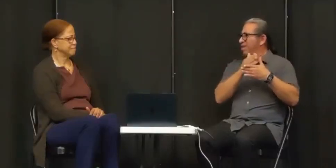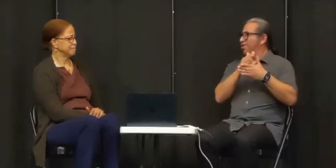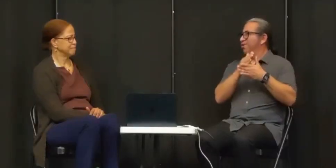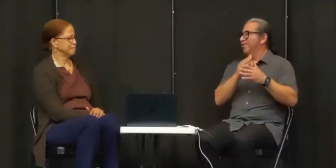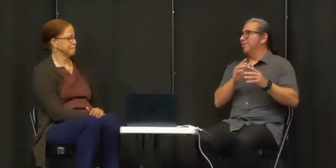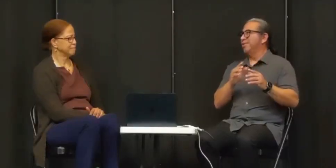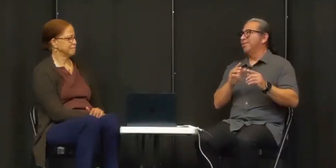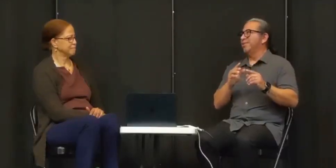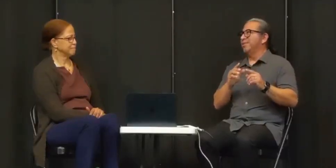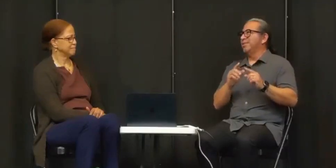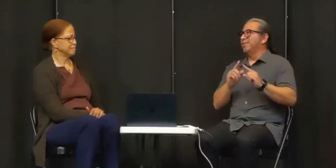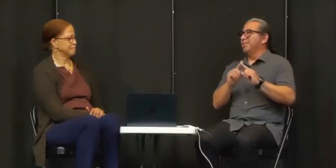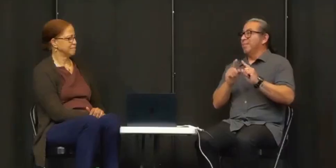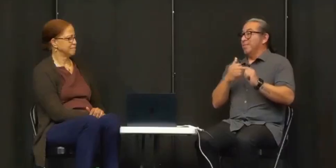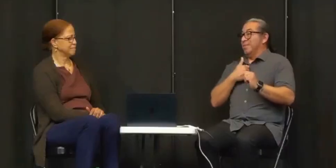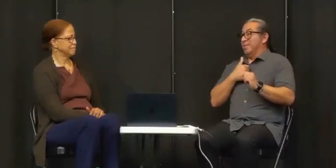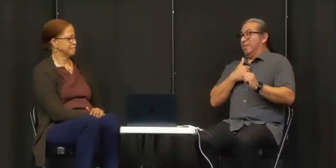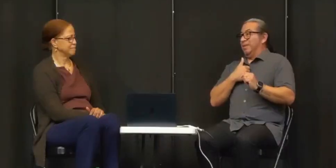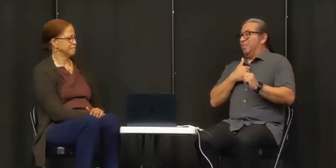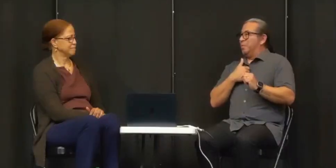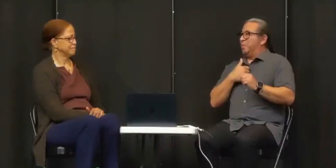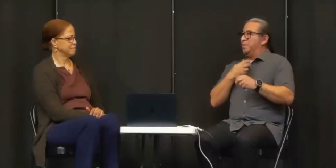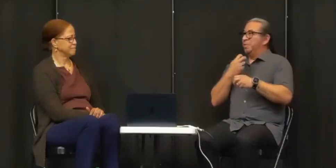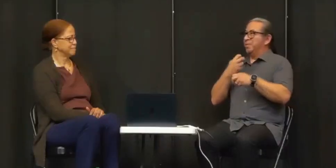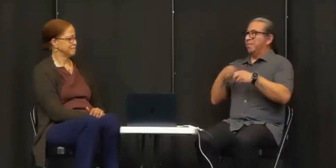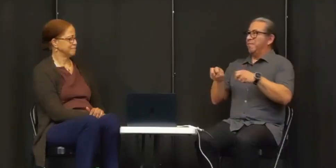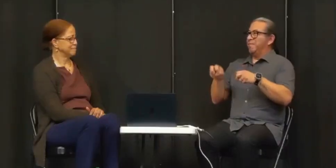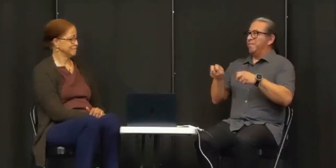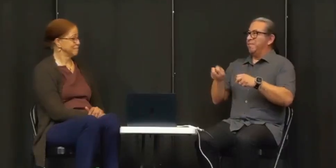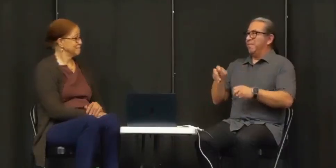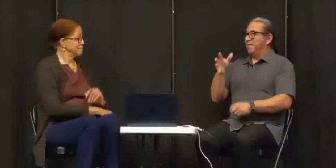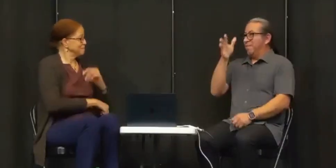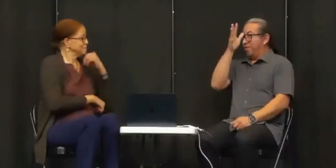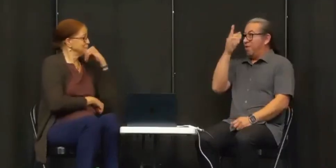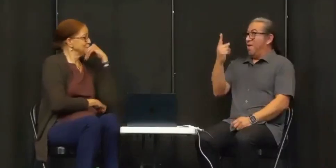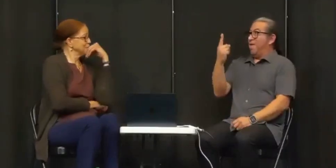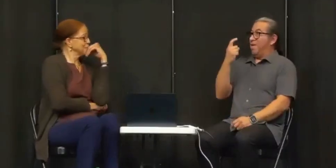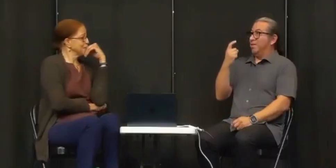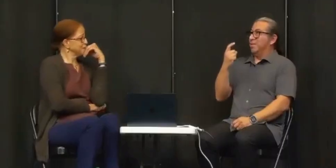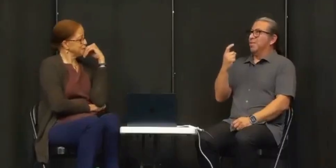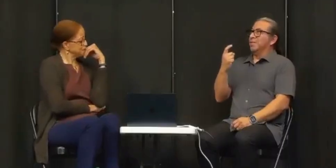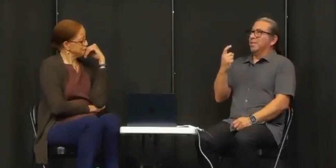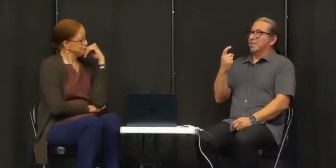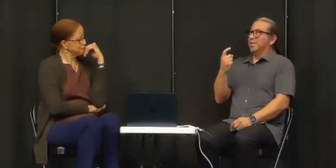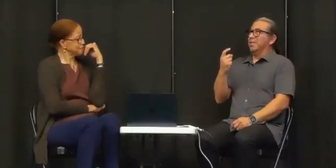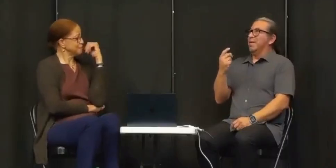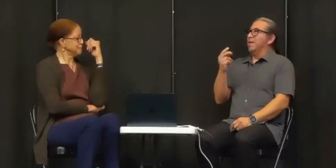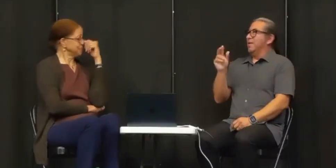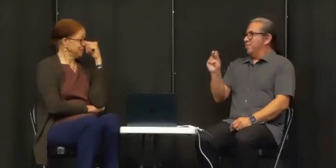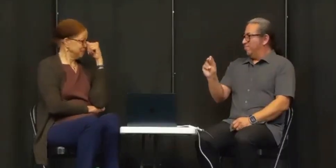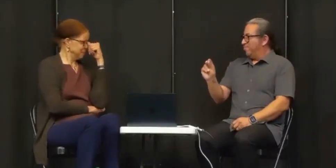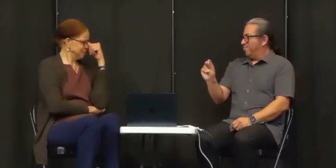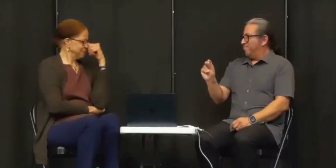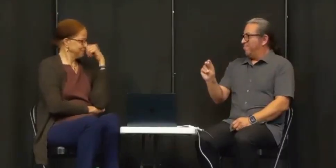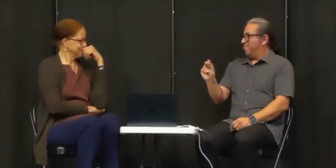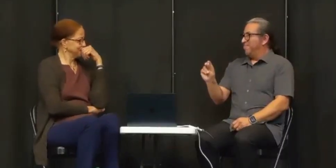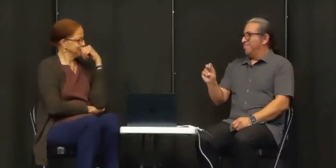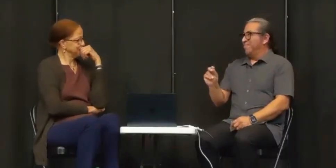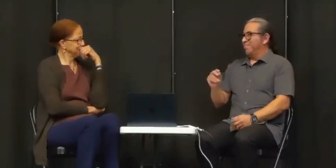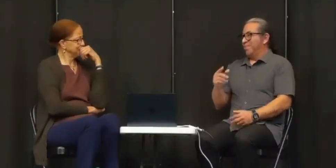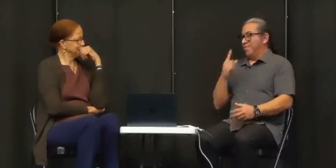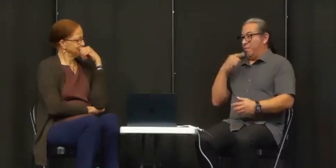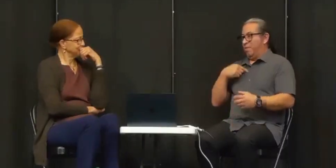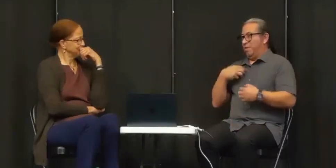this, what's going on, share with us. But myself, it's kind of tough. If my father would have asked